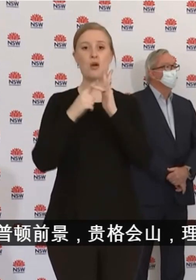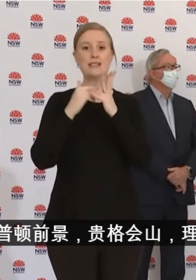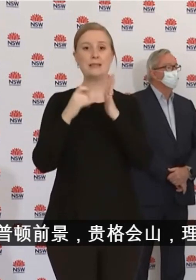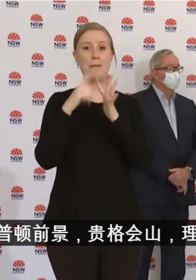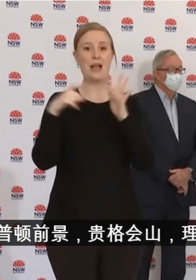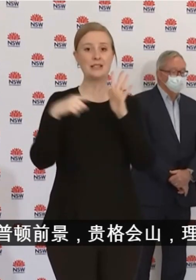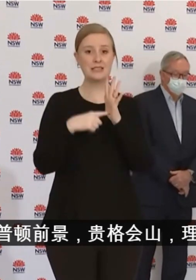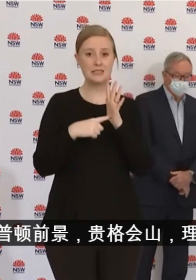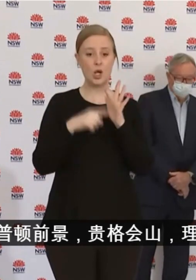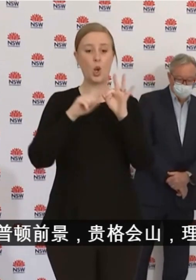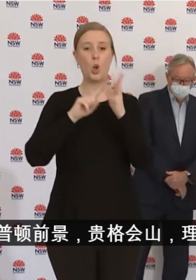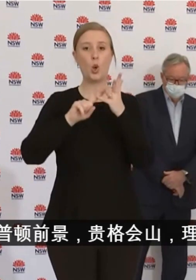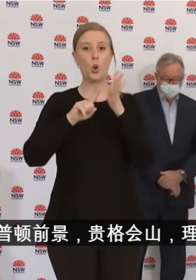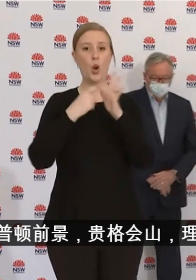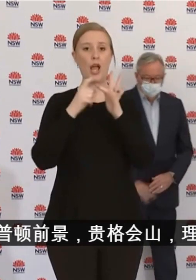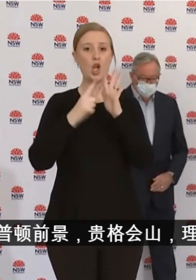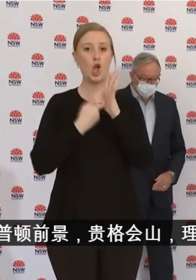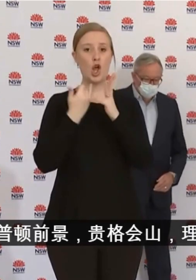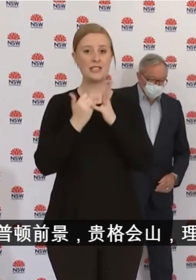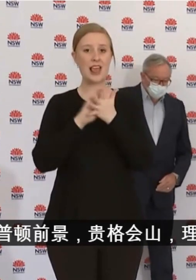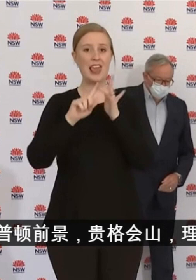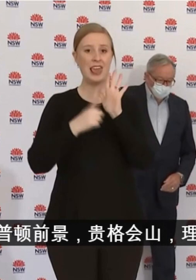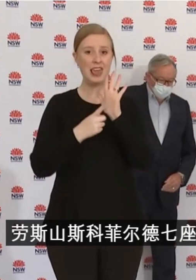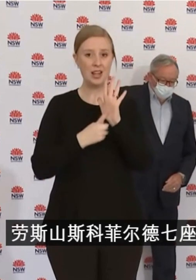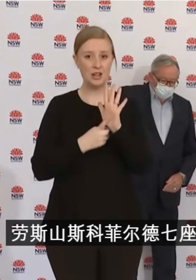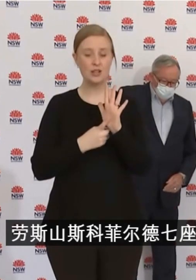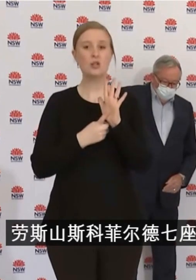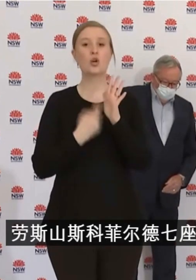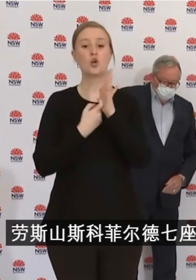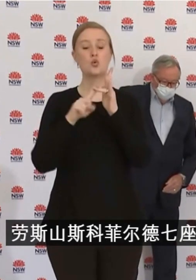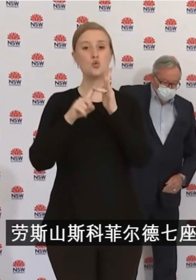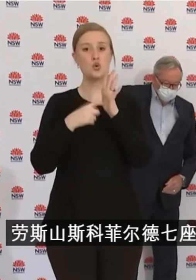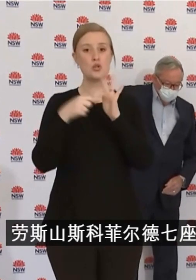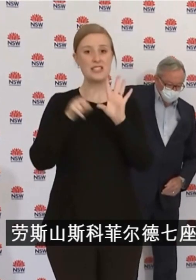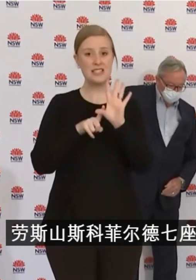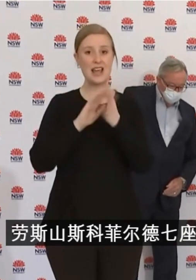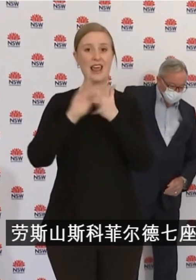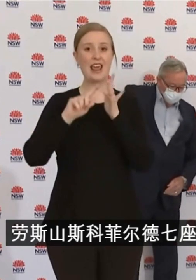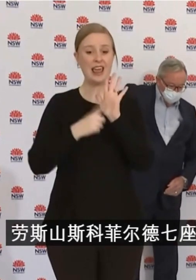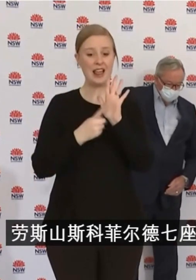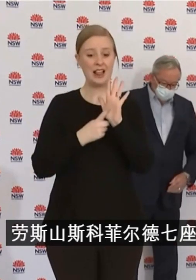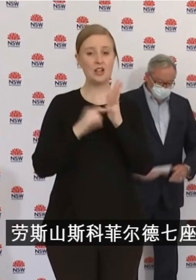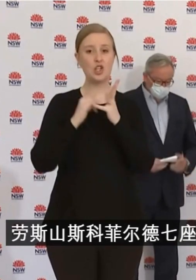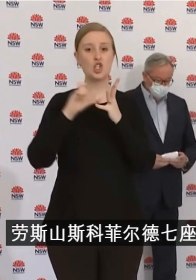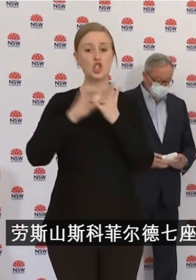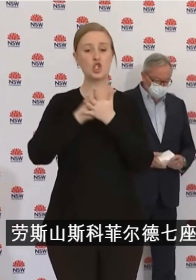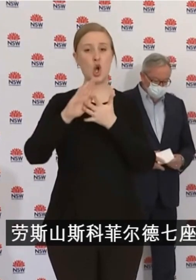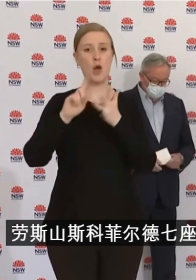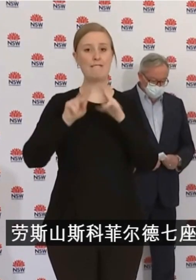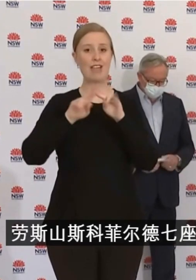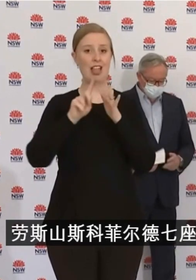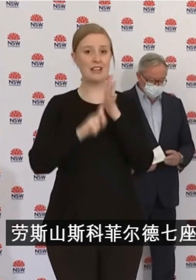Richards, Riverston, Rooty Hill, Ropes Crossing, Rouse Hill, Schofields, Seven Hills,